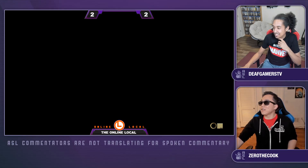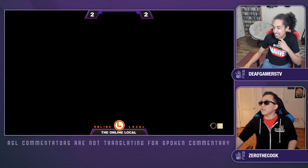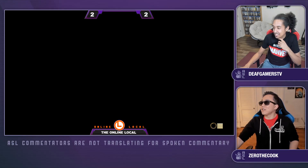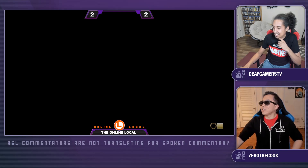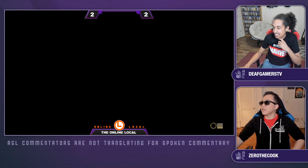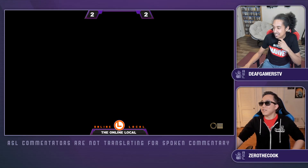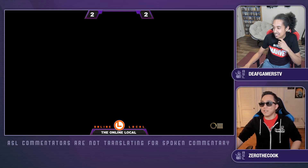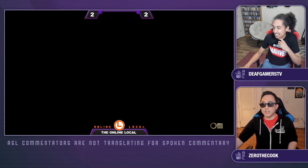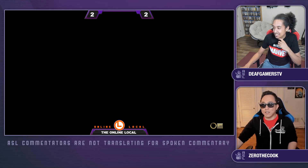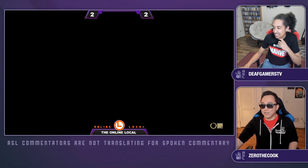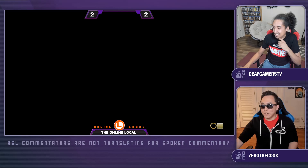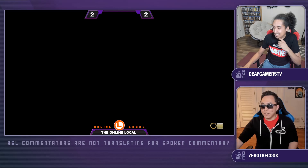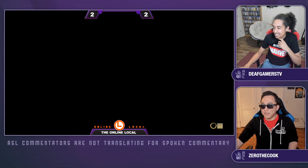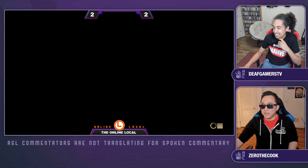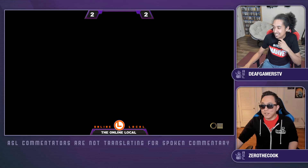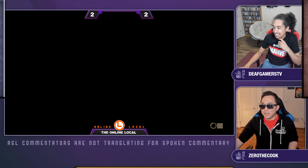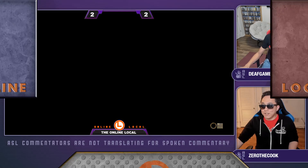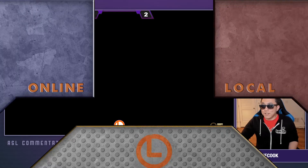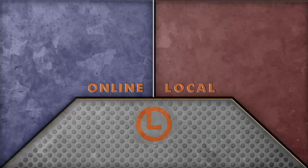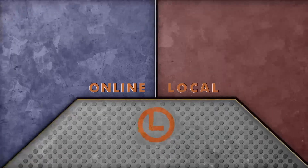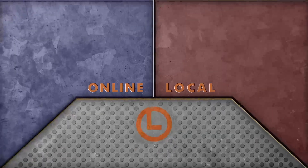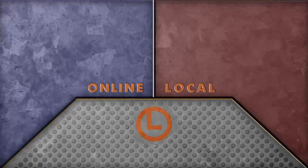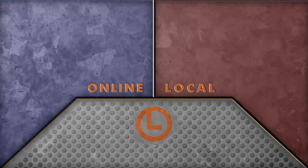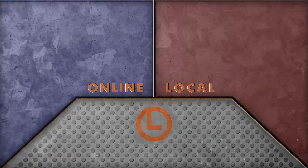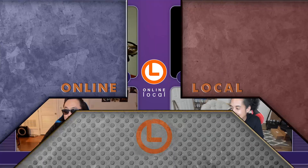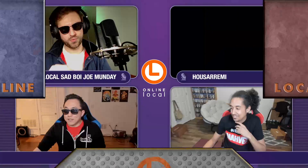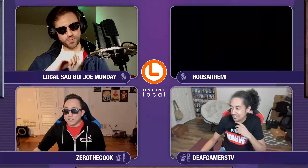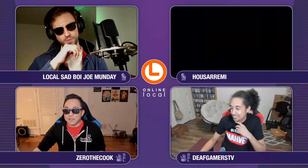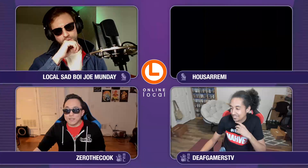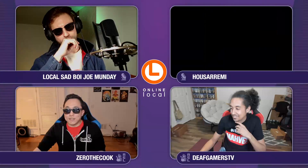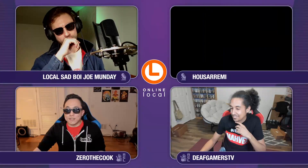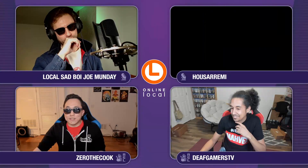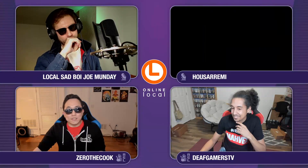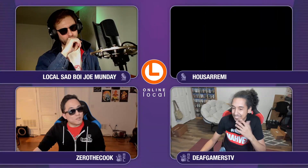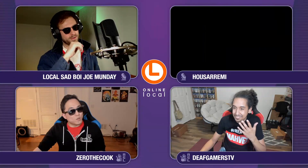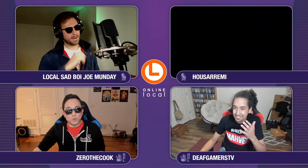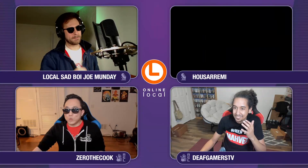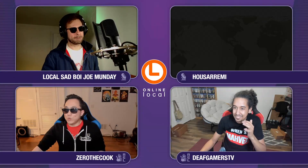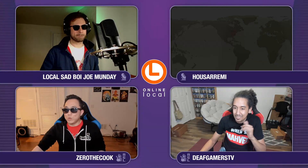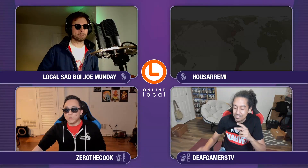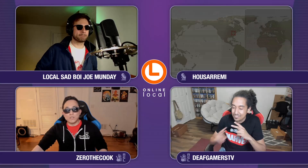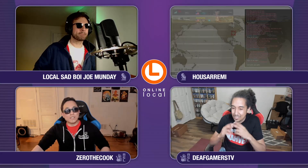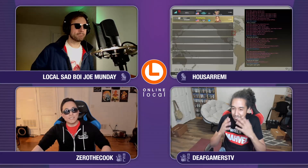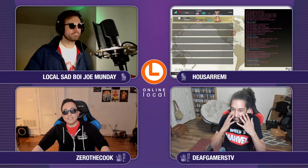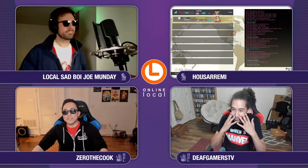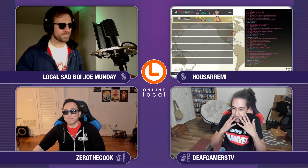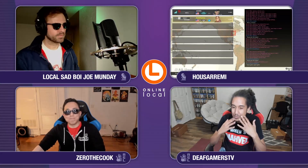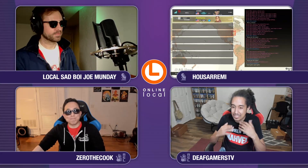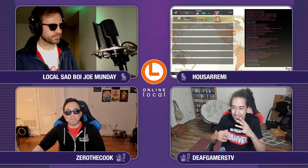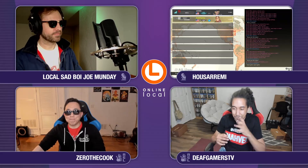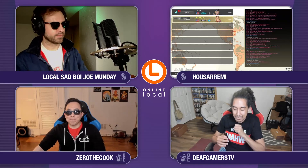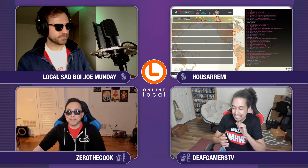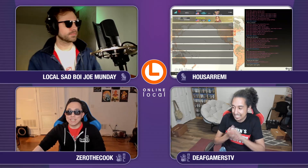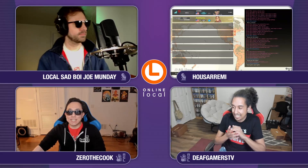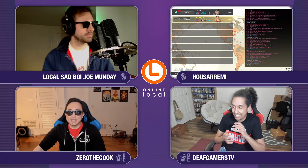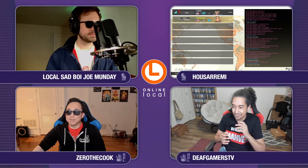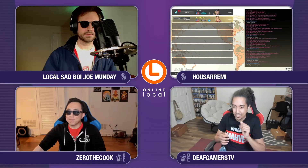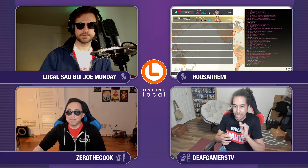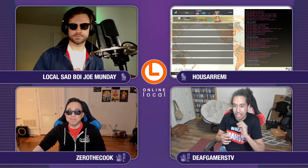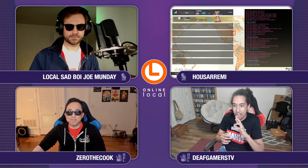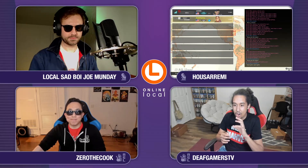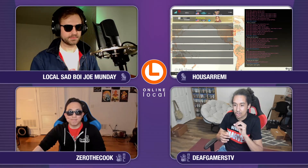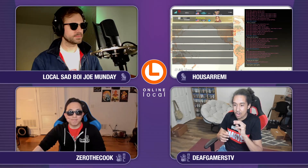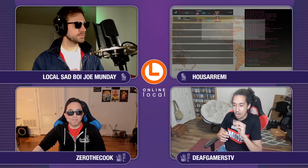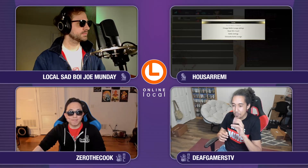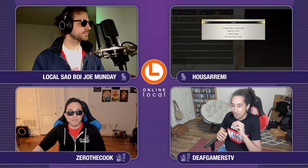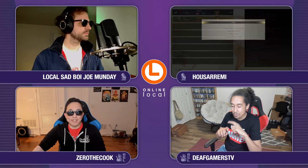maybe something like that. But you got a counter poke, yeah. Metro and M able to just keep that composure towards the end of all things.